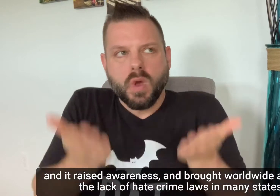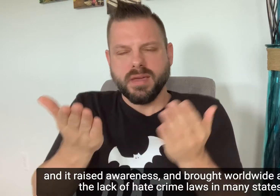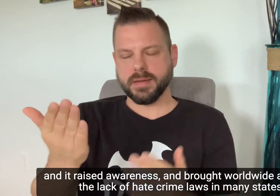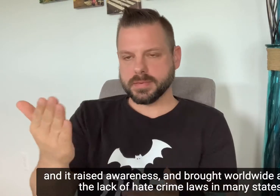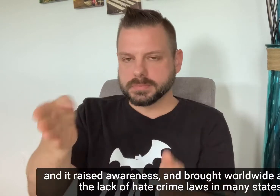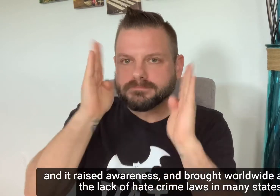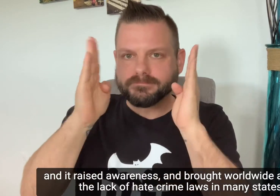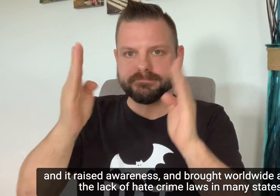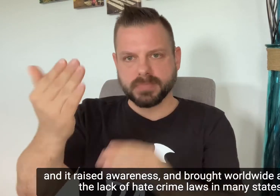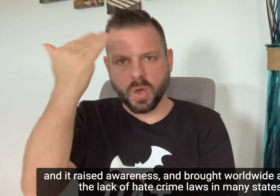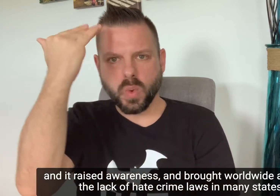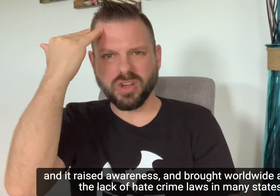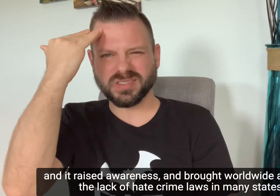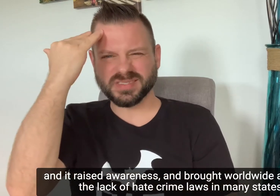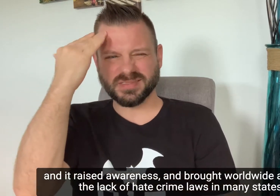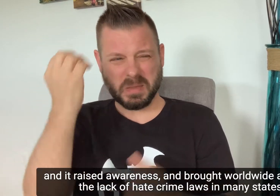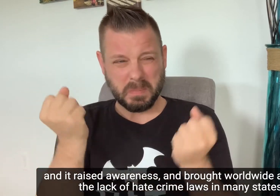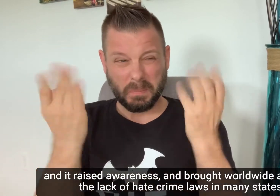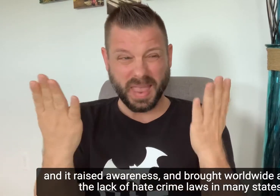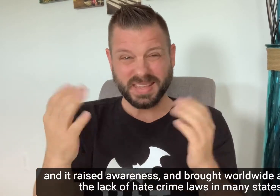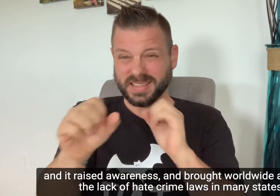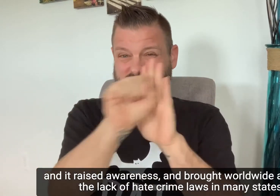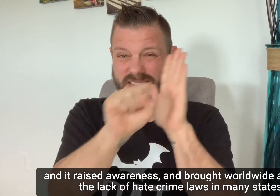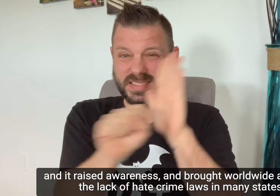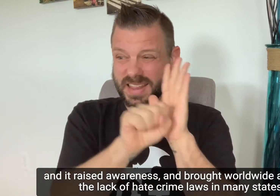and it raised awareness and brought worldwide attention